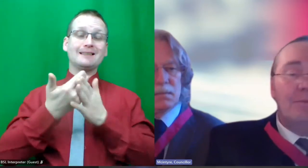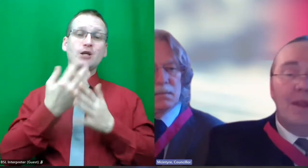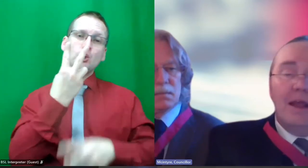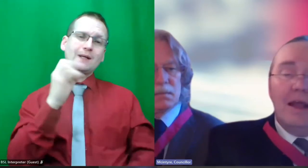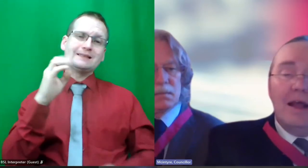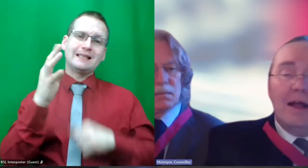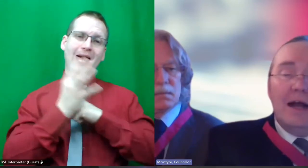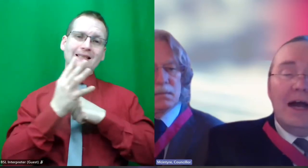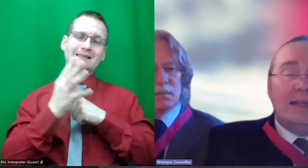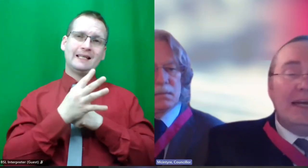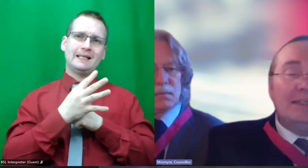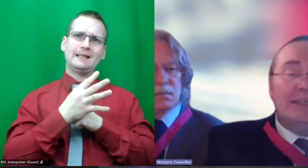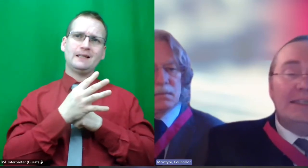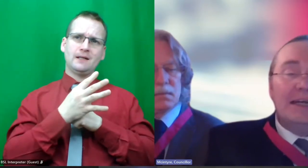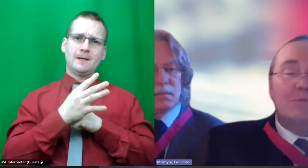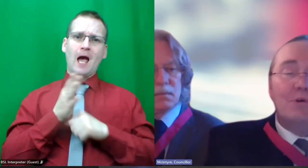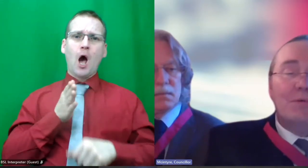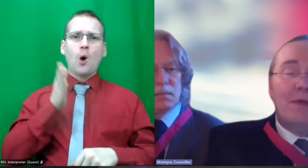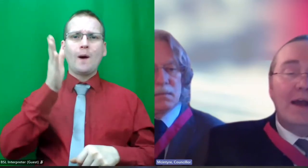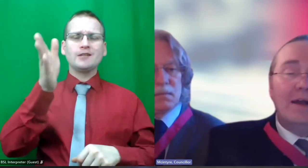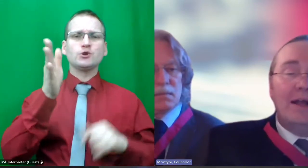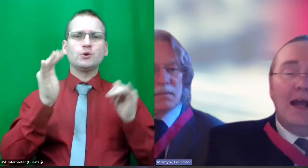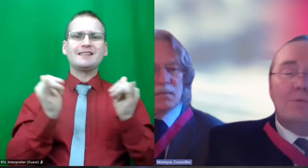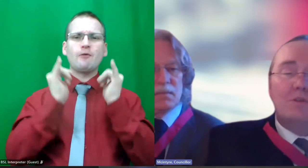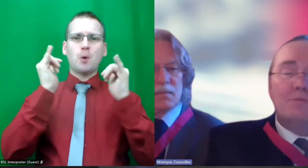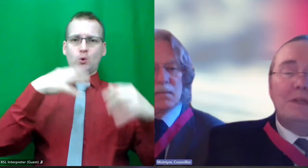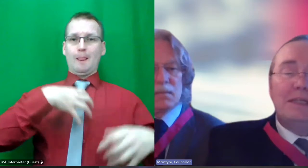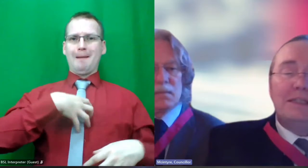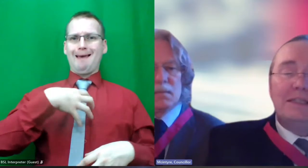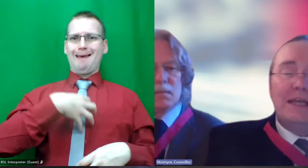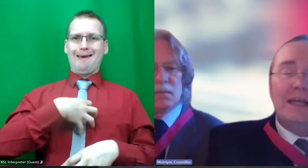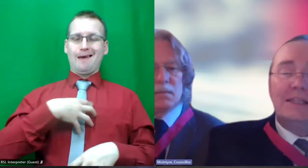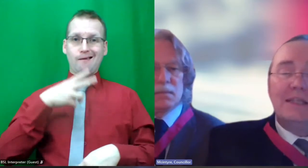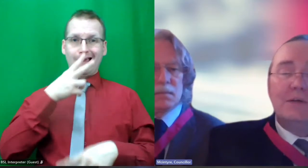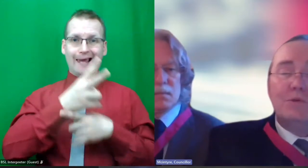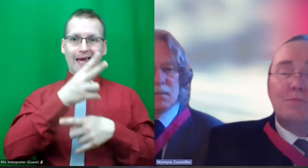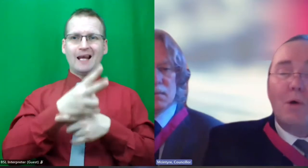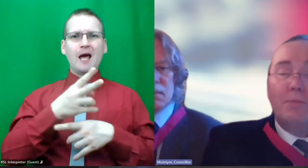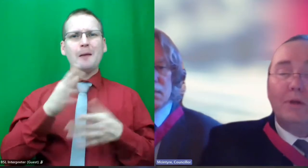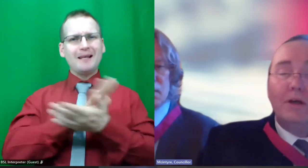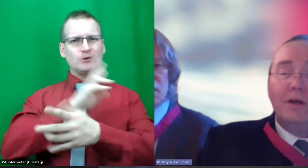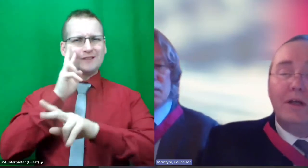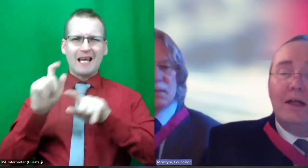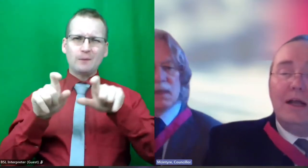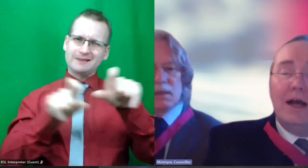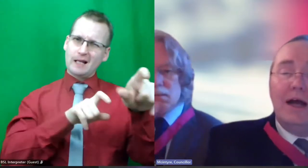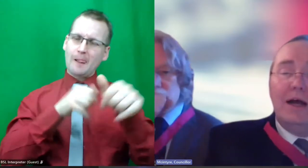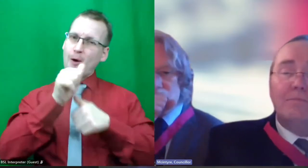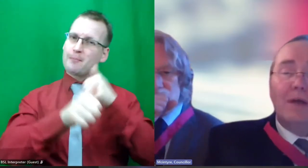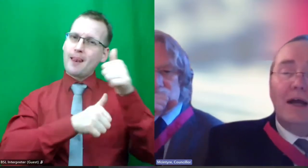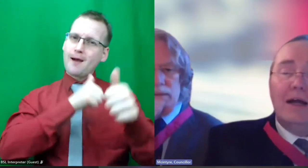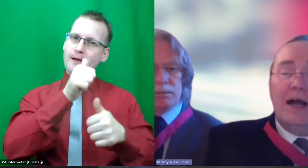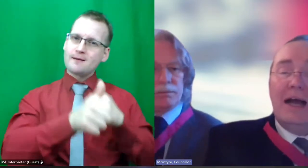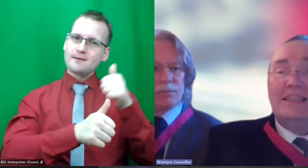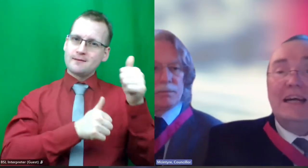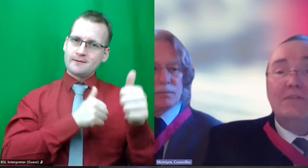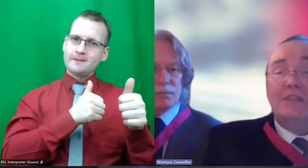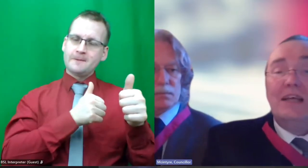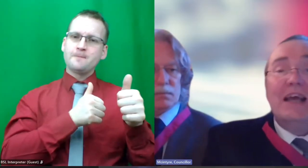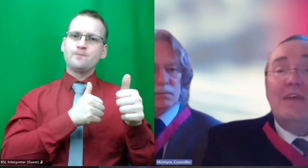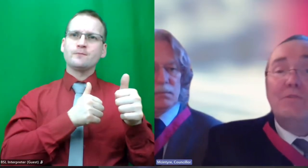2019, I attended a ceremonial mayor and was pleased to see it still was popular